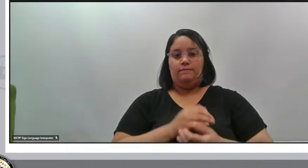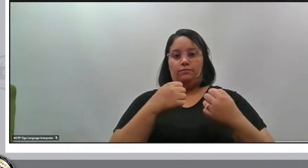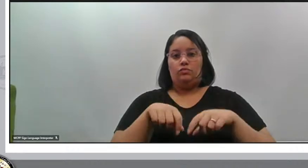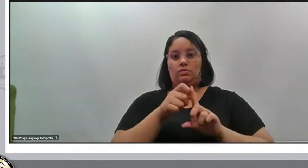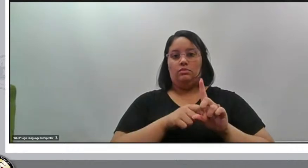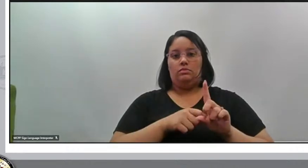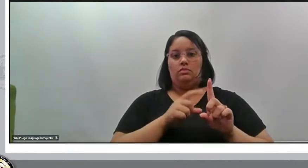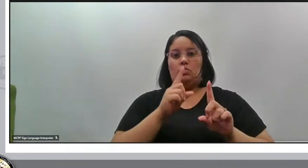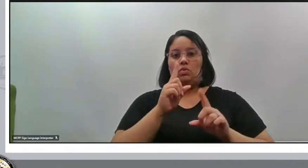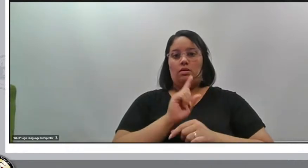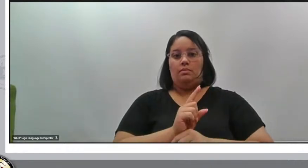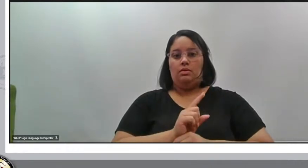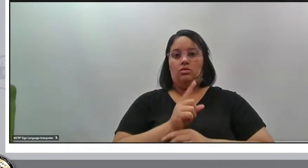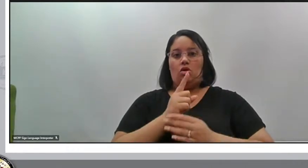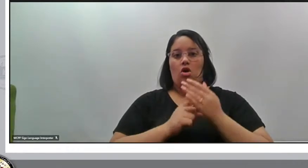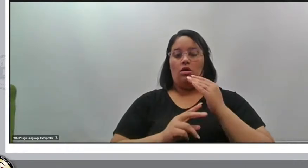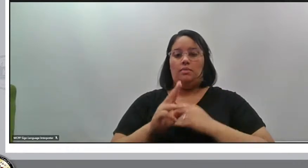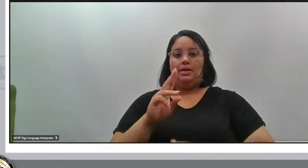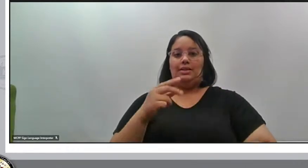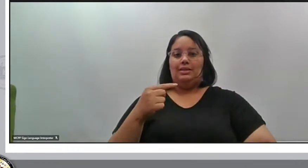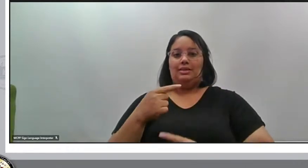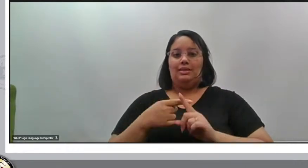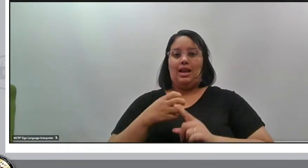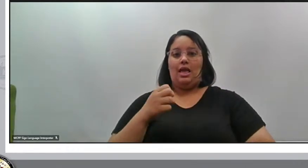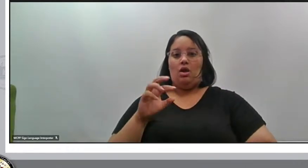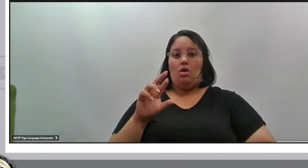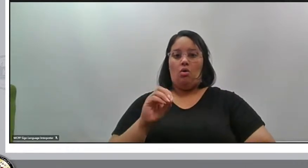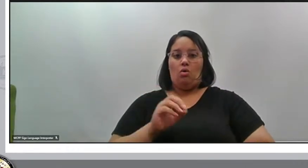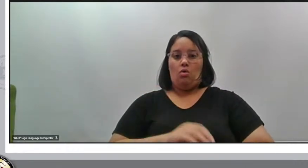Just one moment. Honourable Tlego, let's start with you.